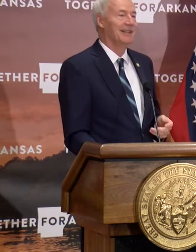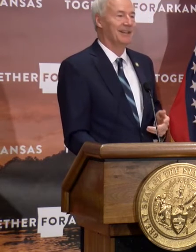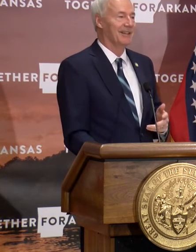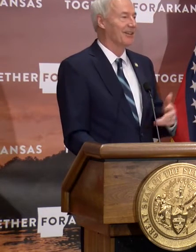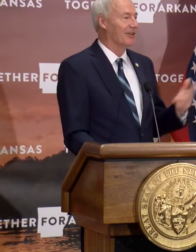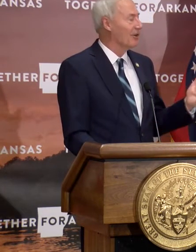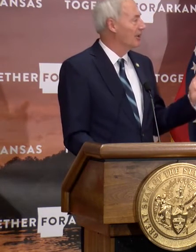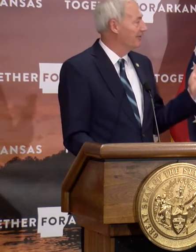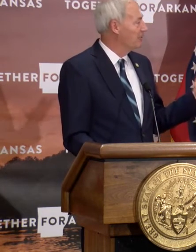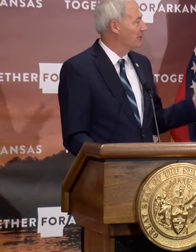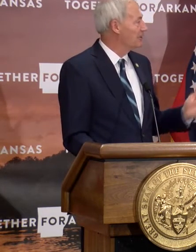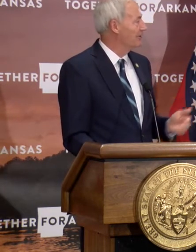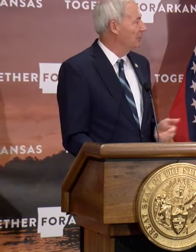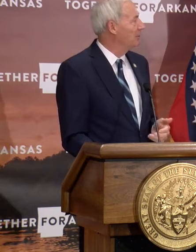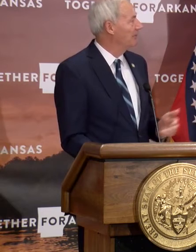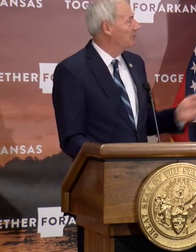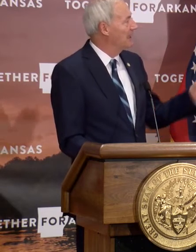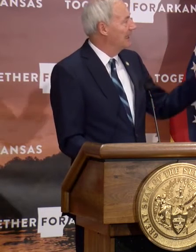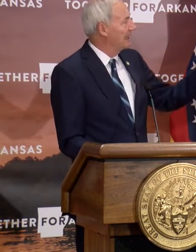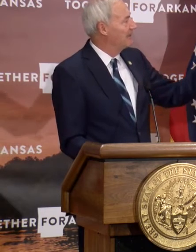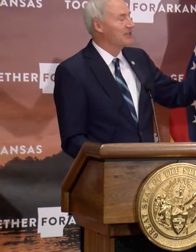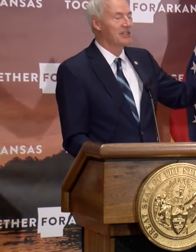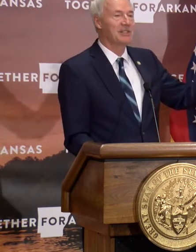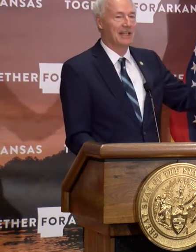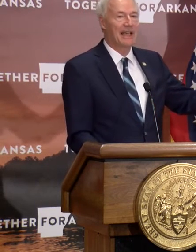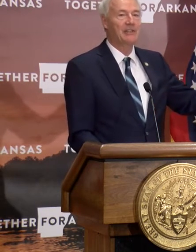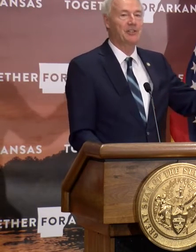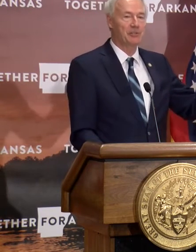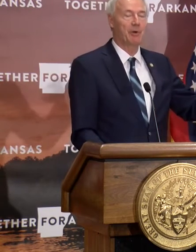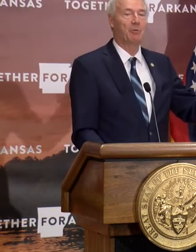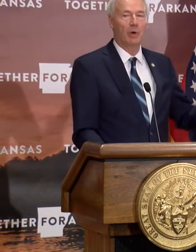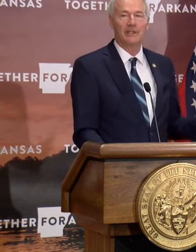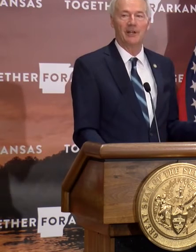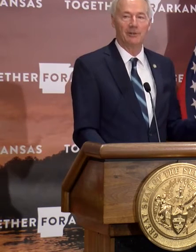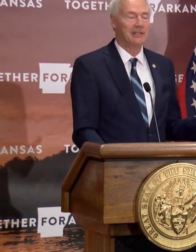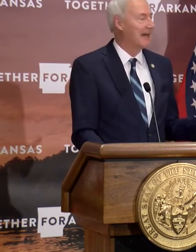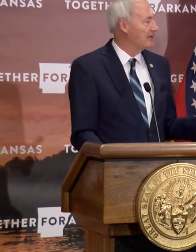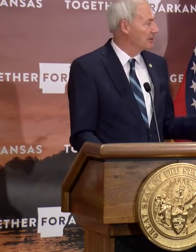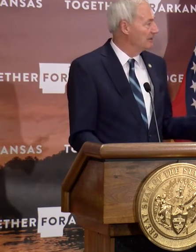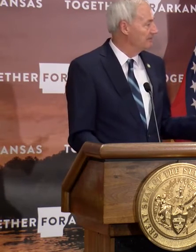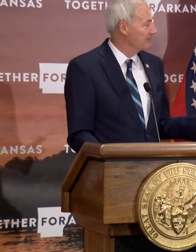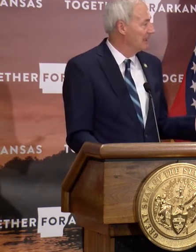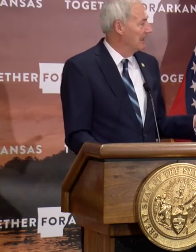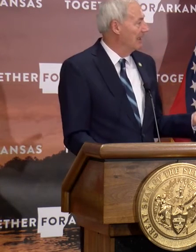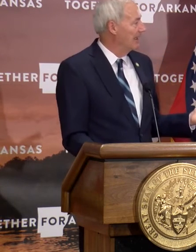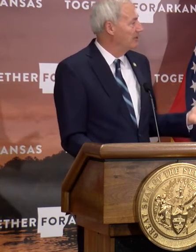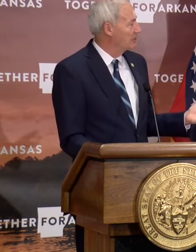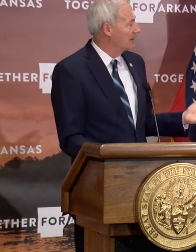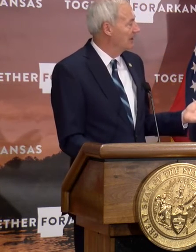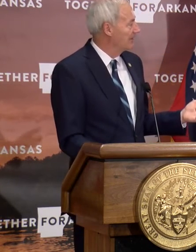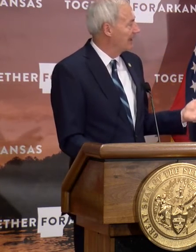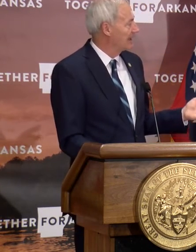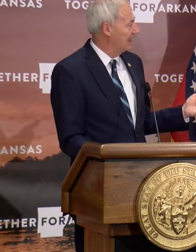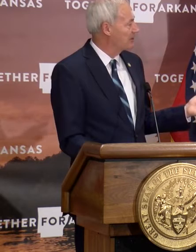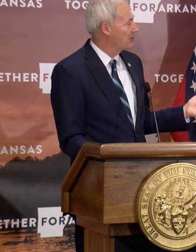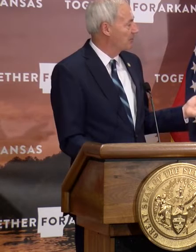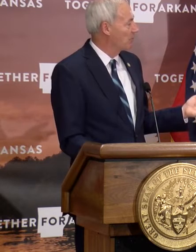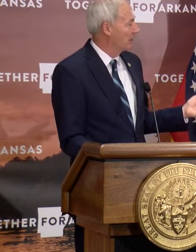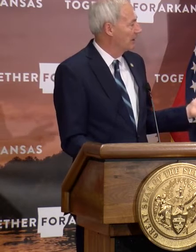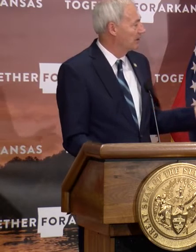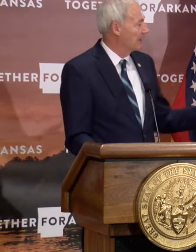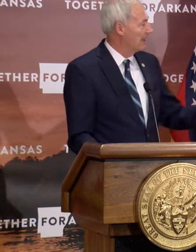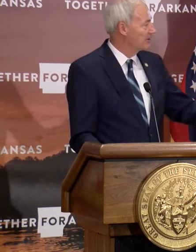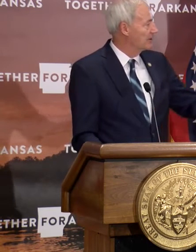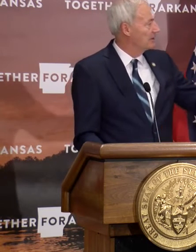states, not all of them, but just a few of them, and this is the cases per 100,000, and you see that cases